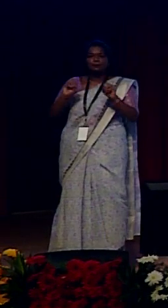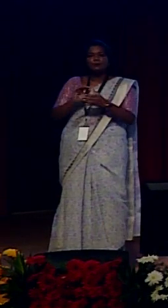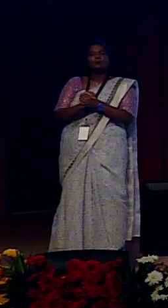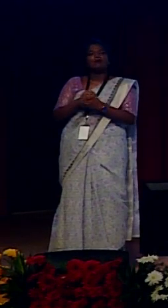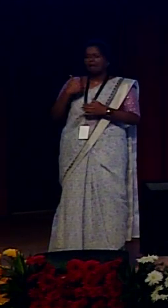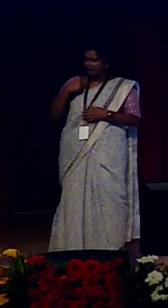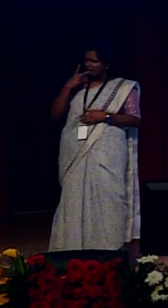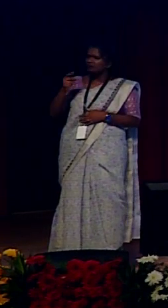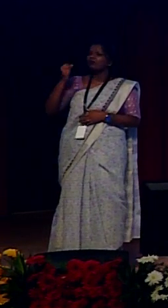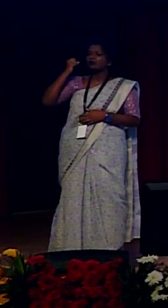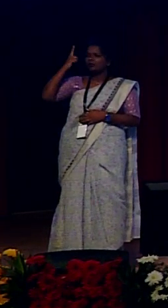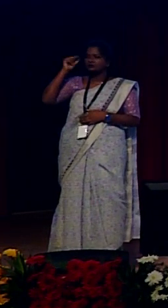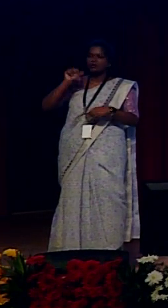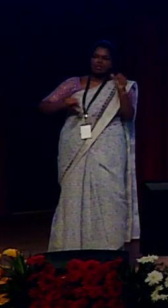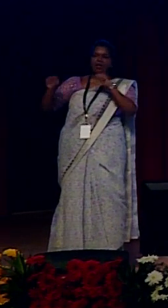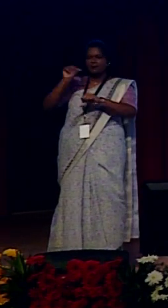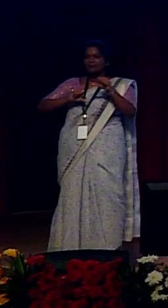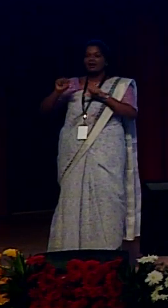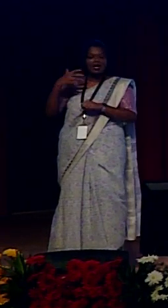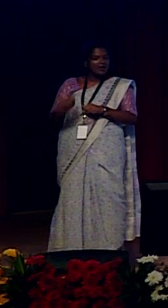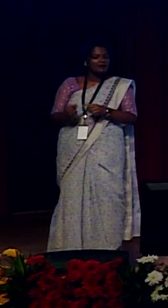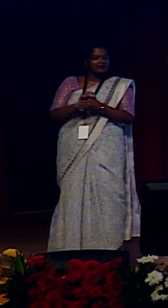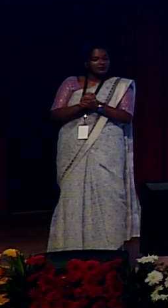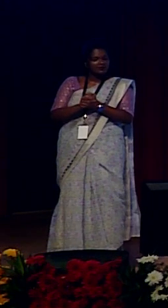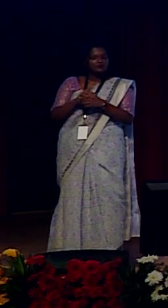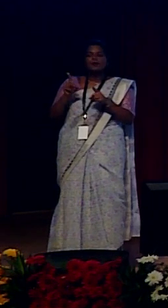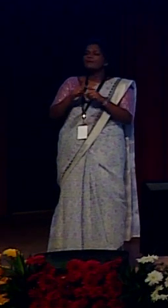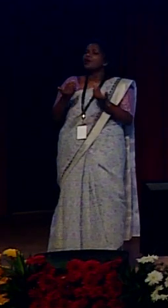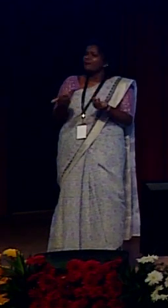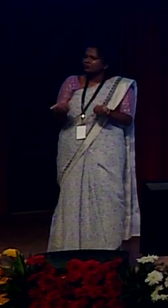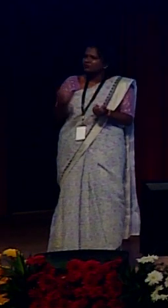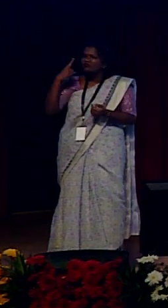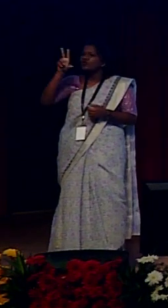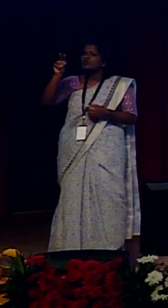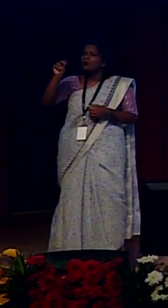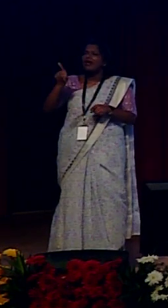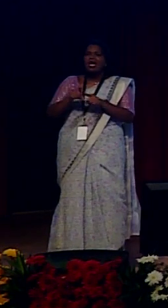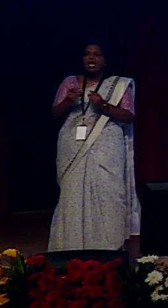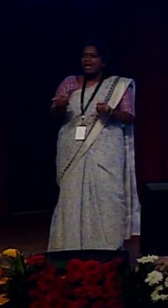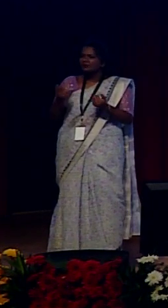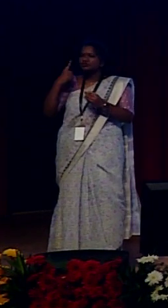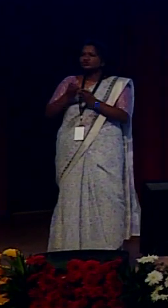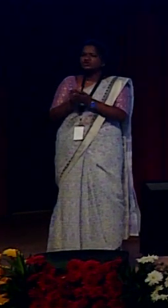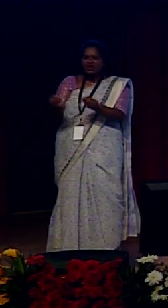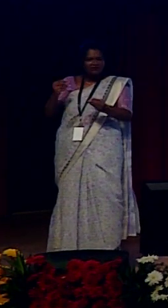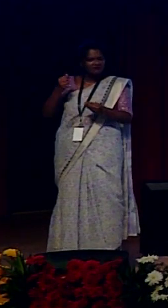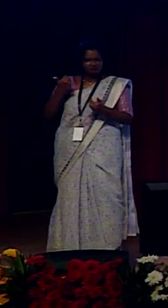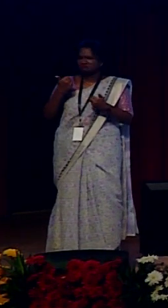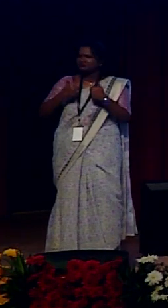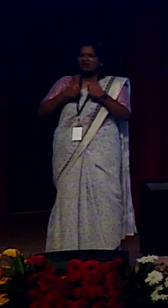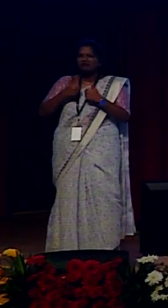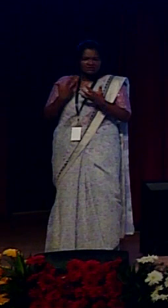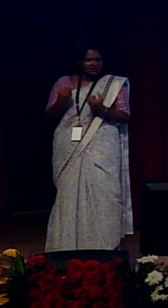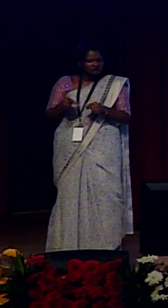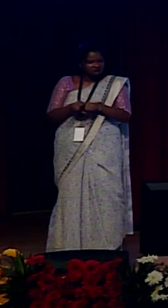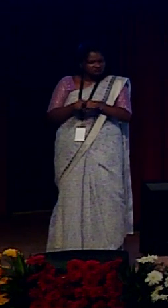so we realized that complex tech could possibly not be able to solve this challenge. That's when